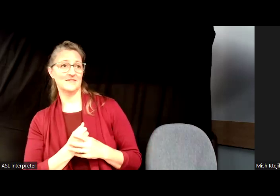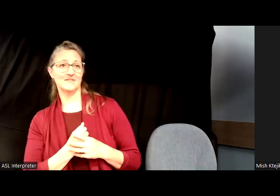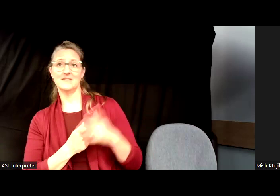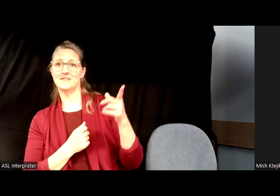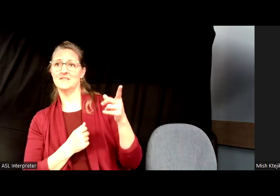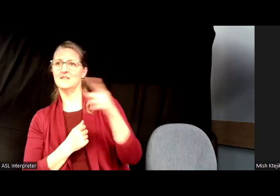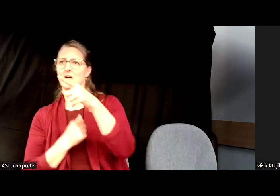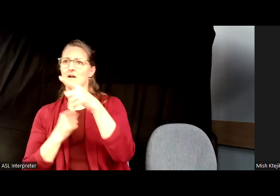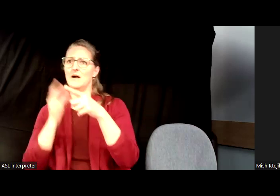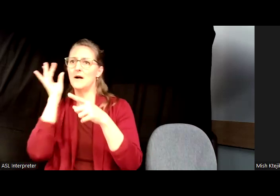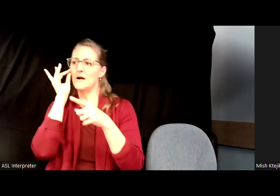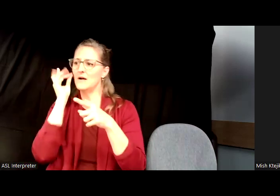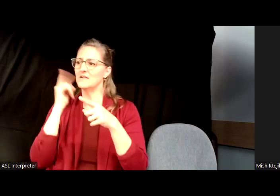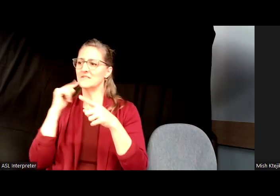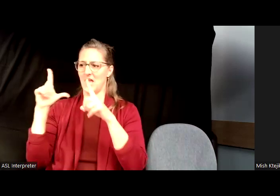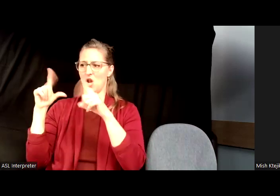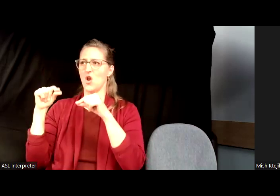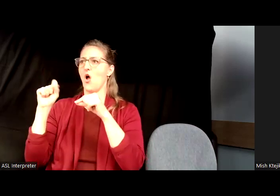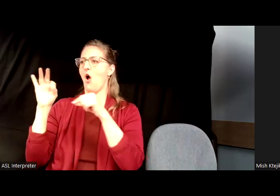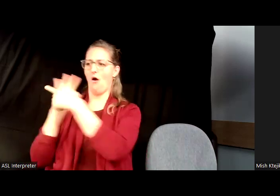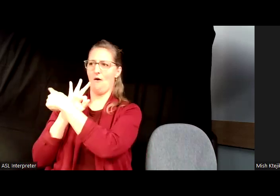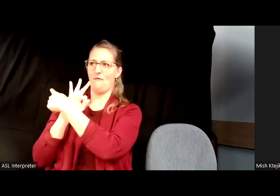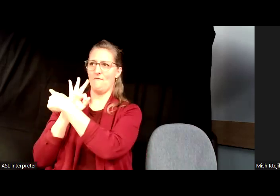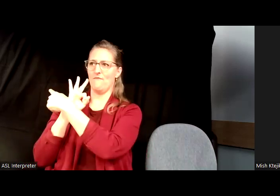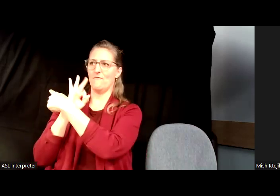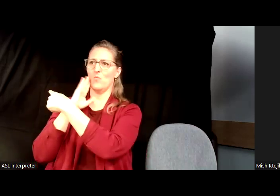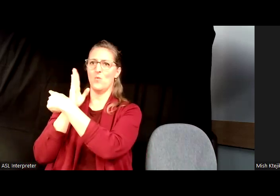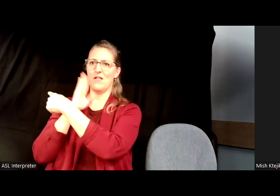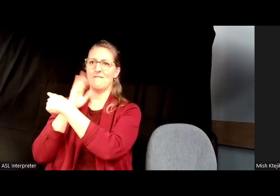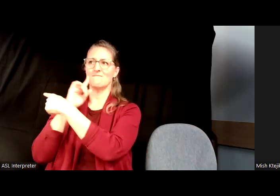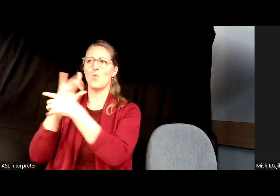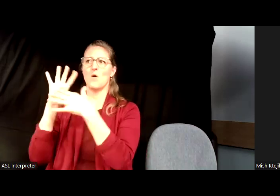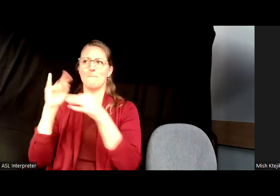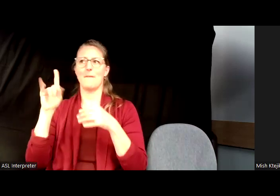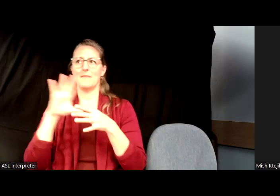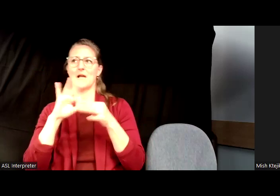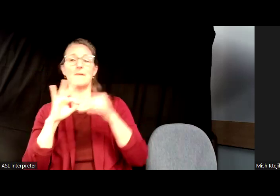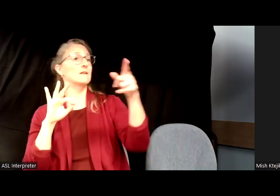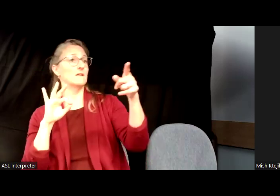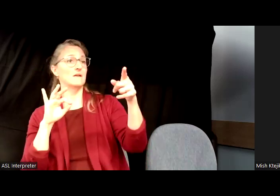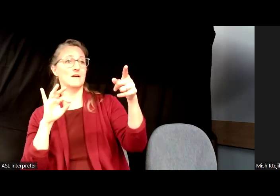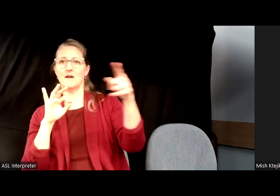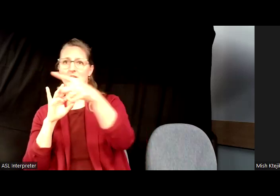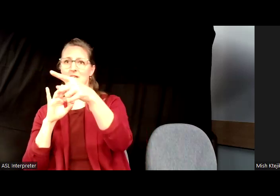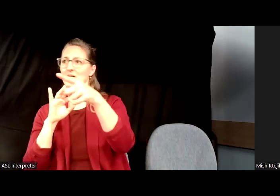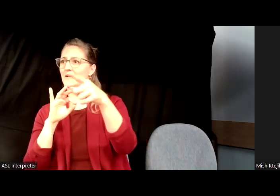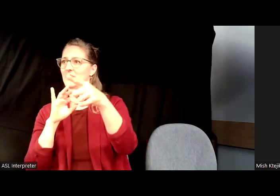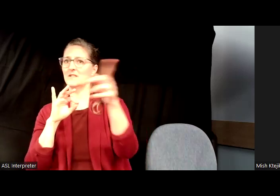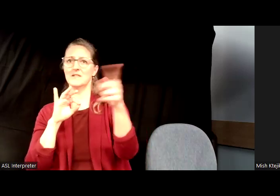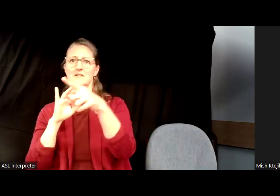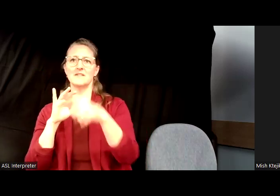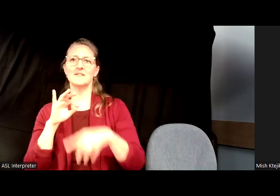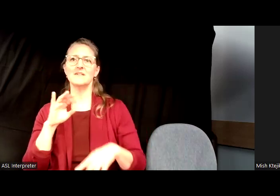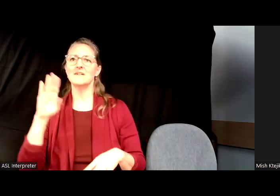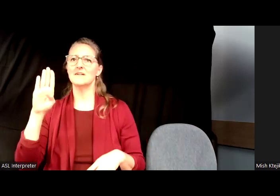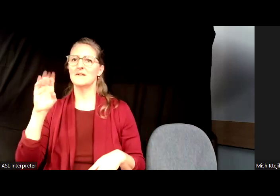And Mish was saying that she's going to turn off her video to make room for public comment. We did unsend.